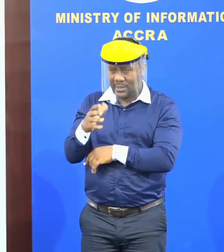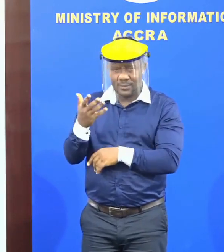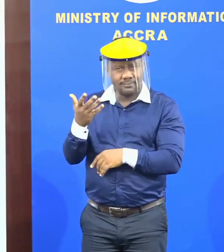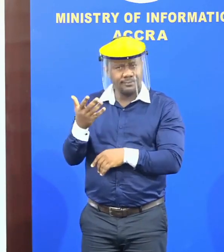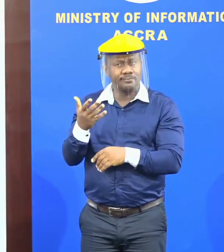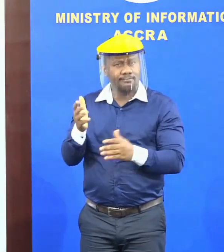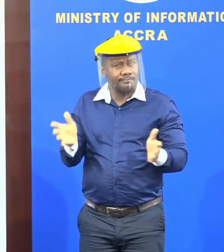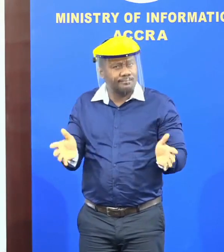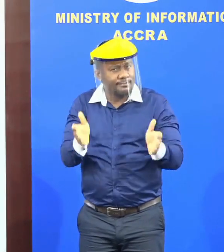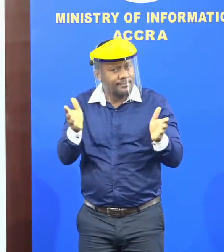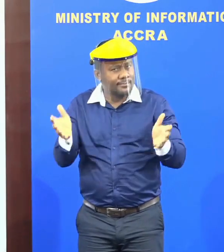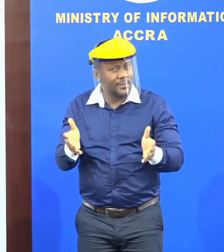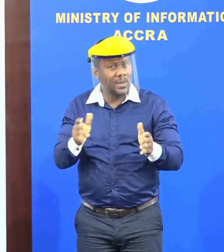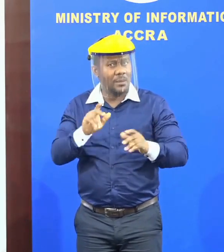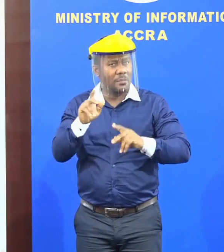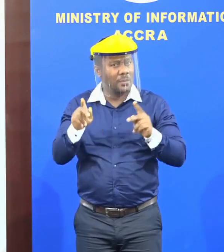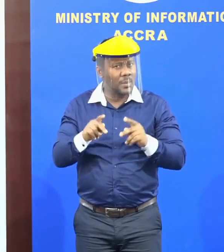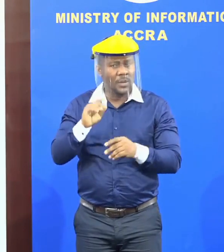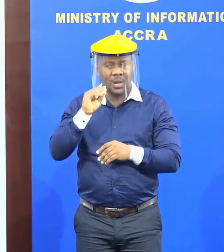of chocolates in our country.